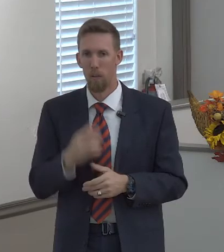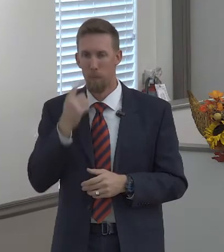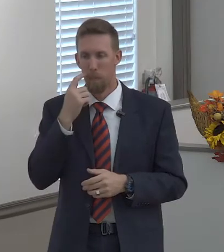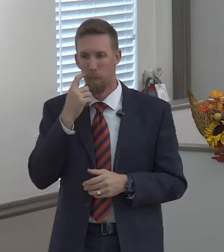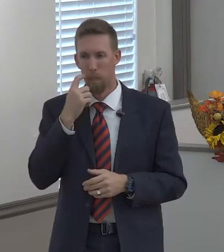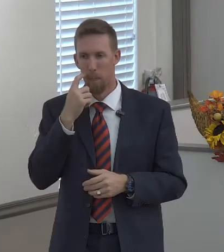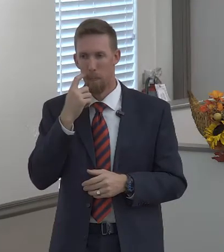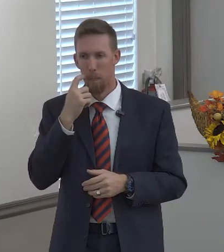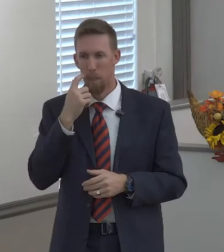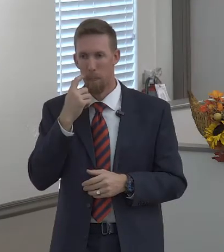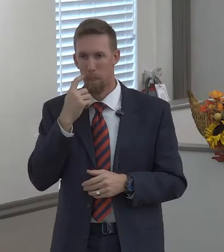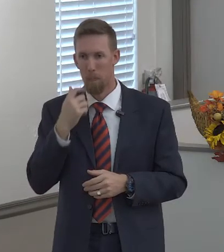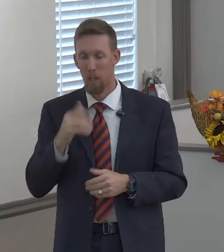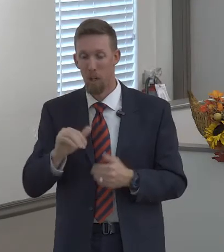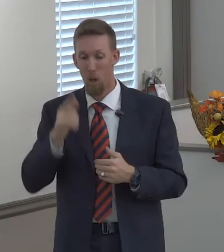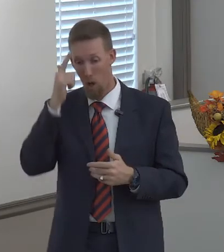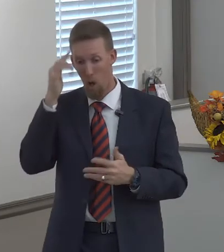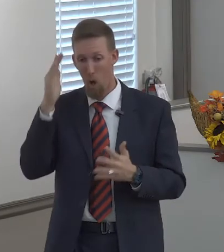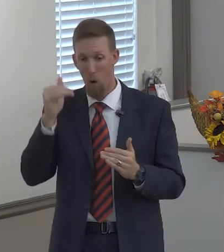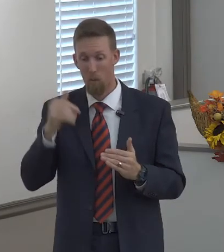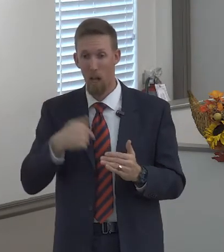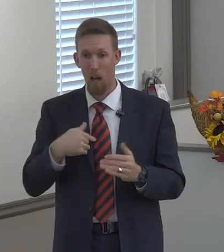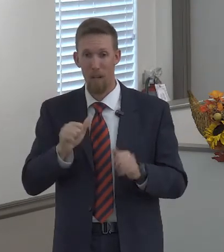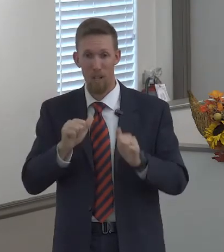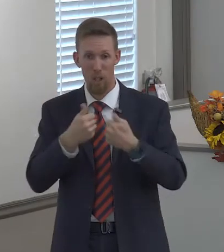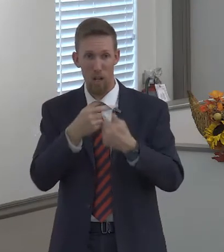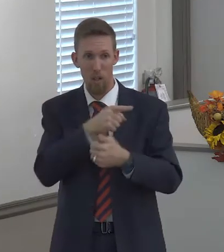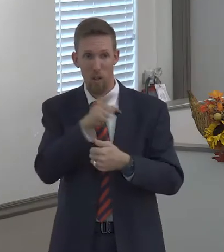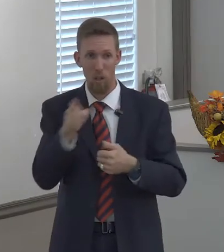Do you praise Him and do you seek Him and do you remember Him?